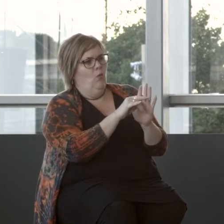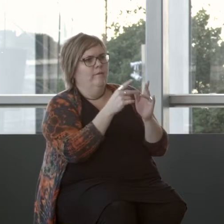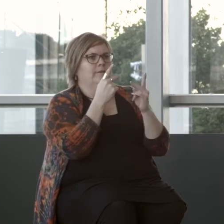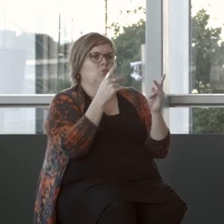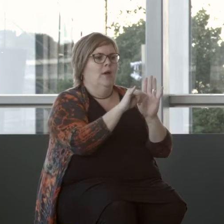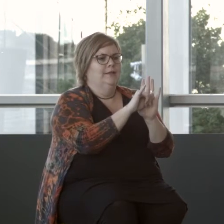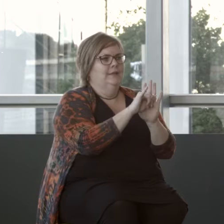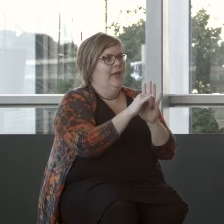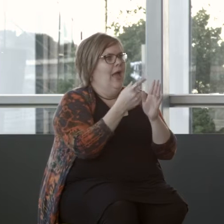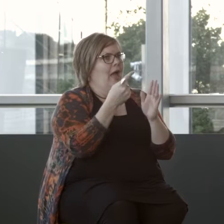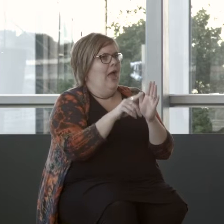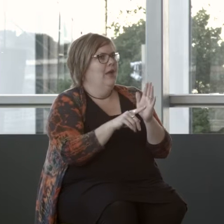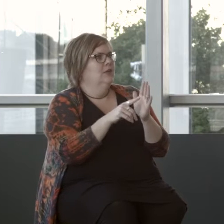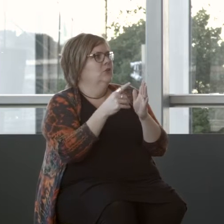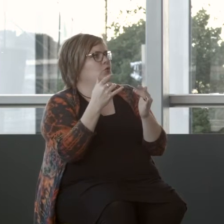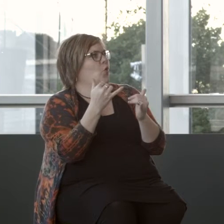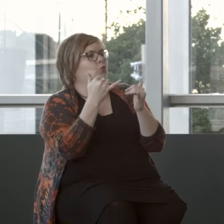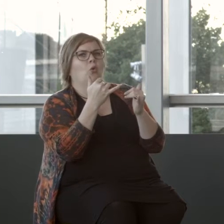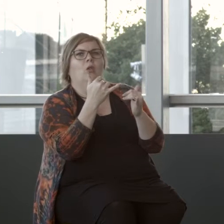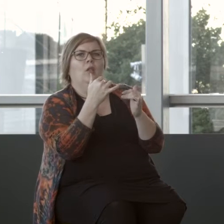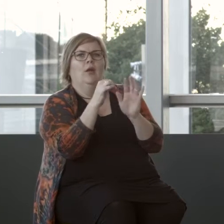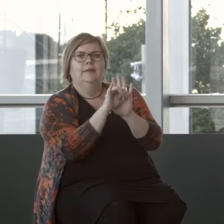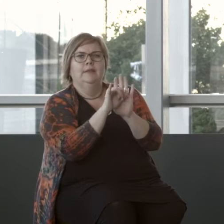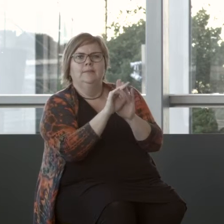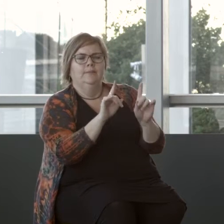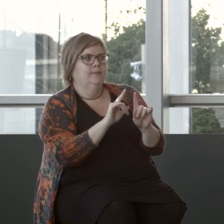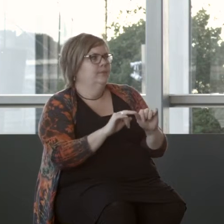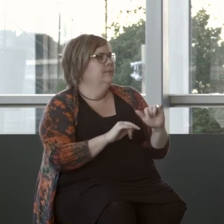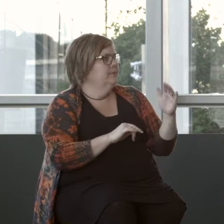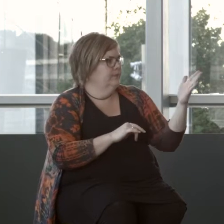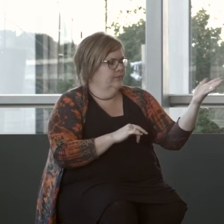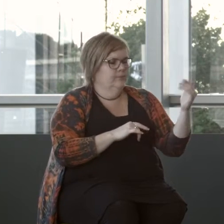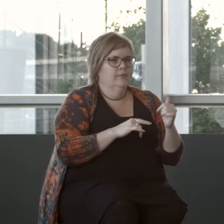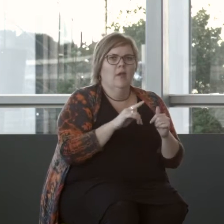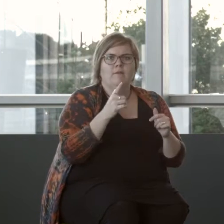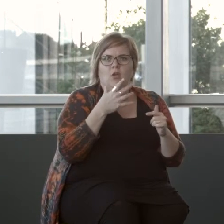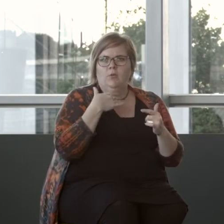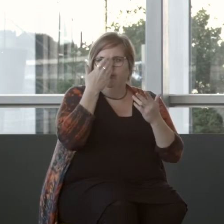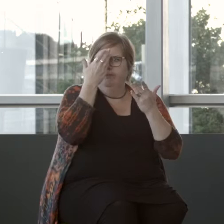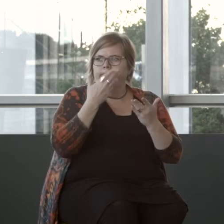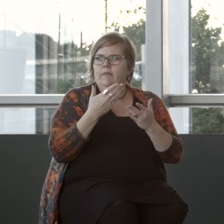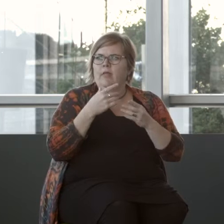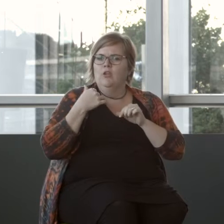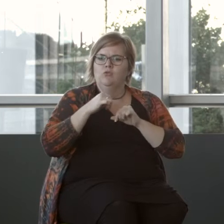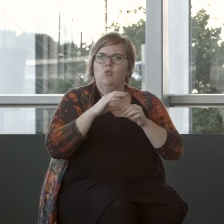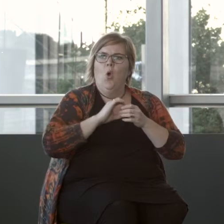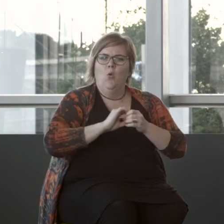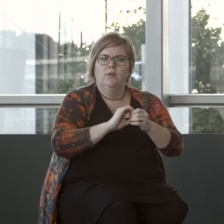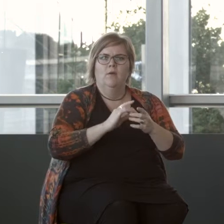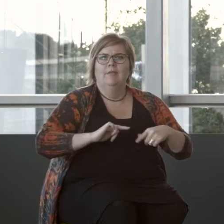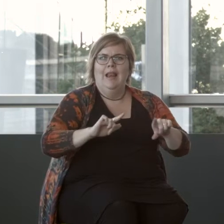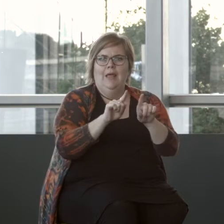identity as a whole? Sure. Oh, I'd like to start it first off just by acknowledging the traditional owners of the land